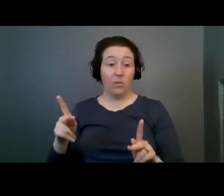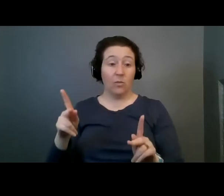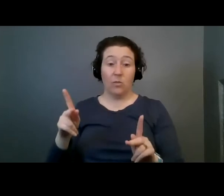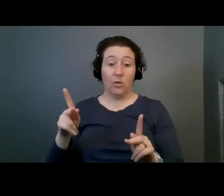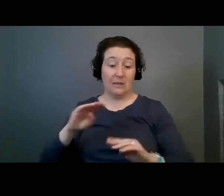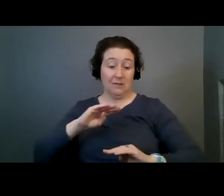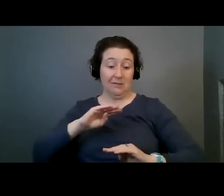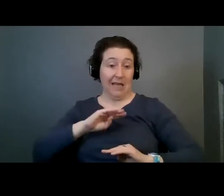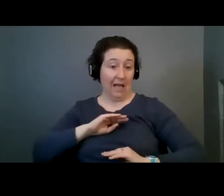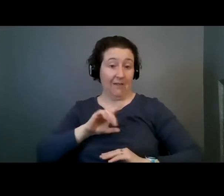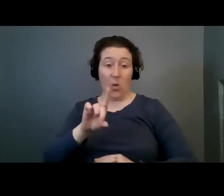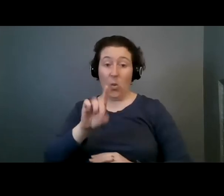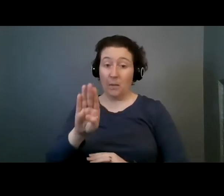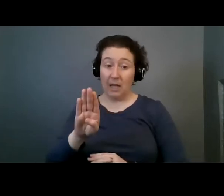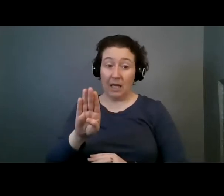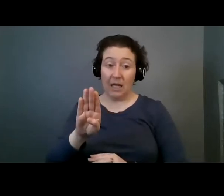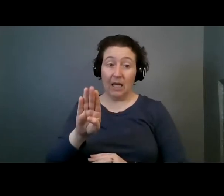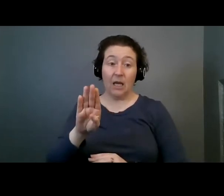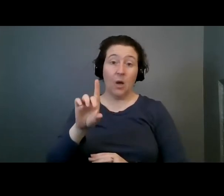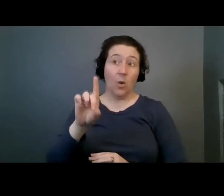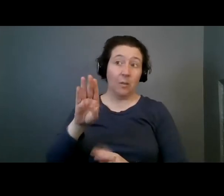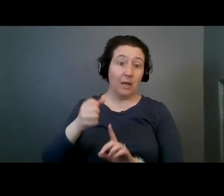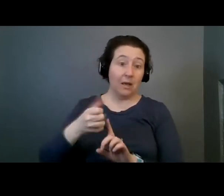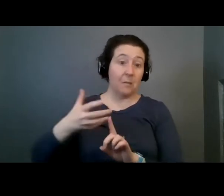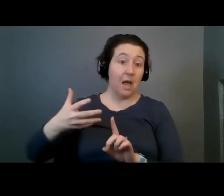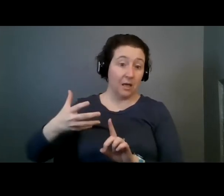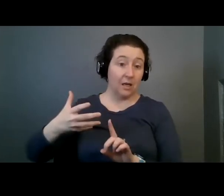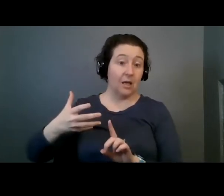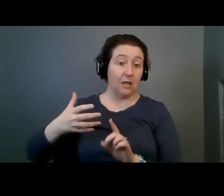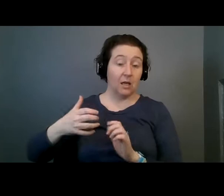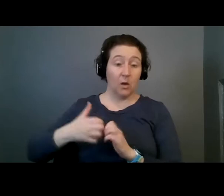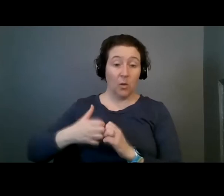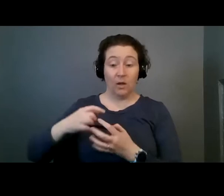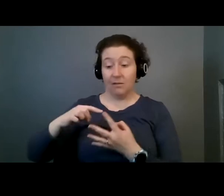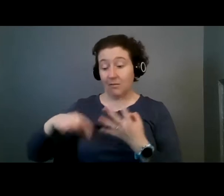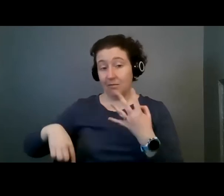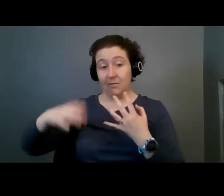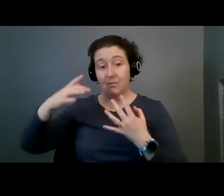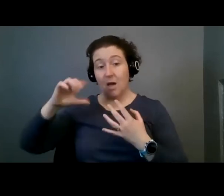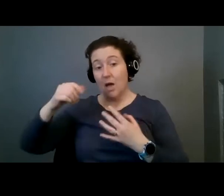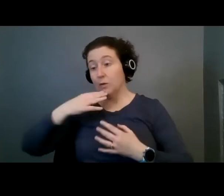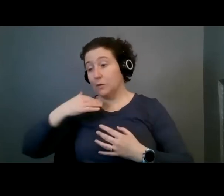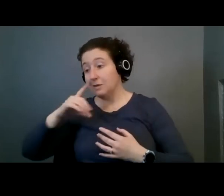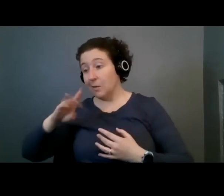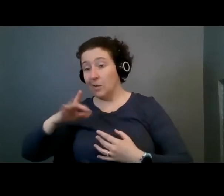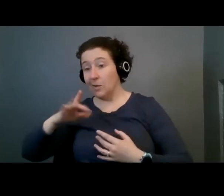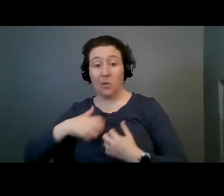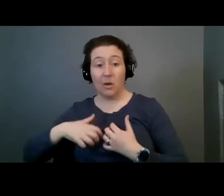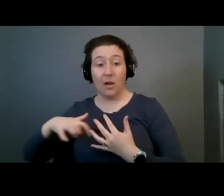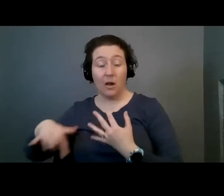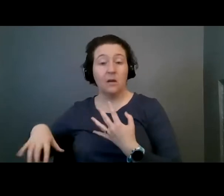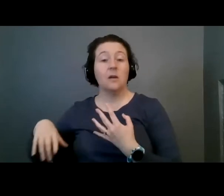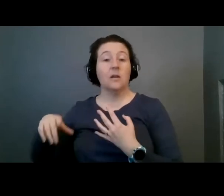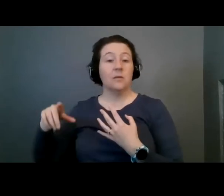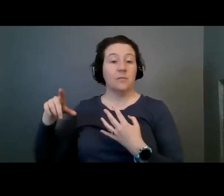1B or 1B expanded now with all those underlying medical conditions, they are all eligible,